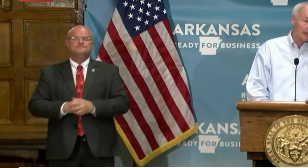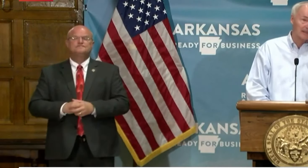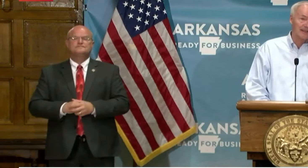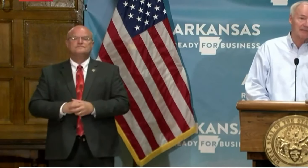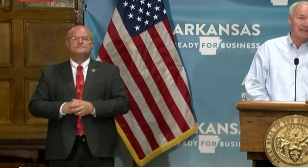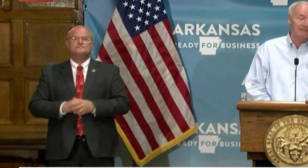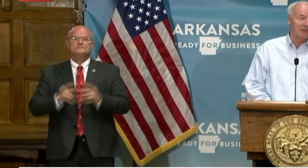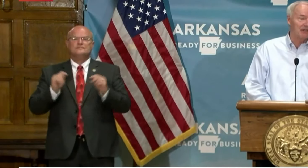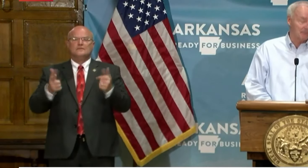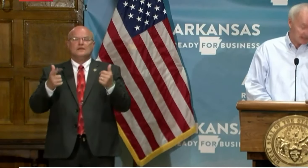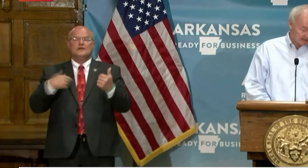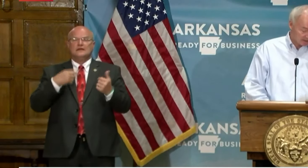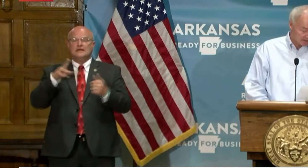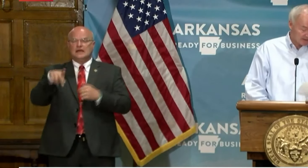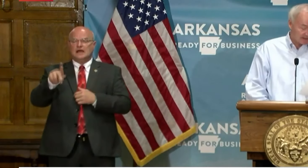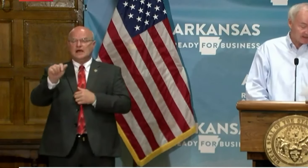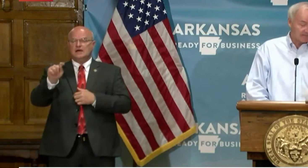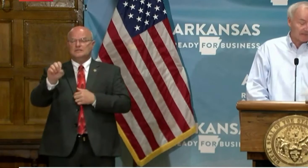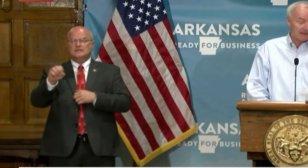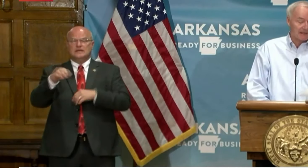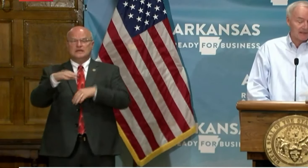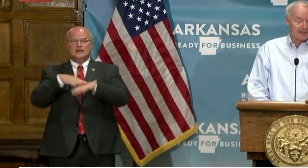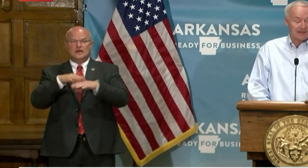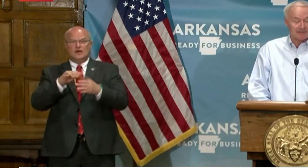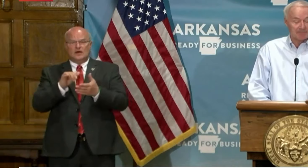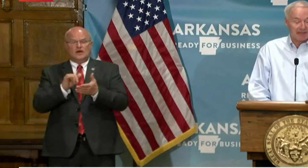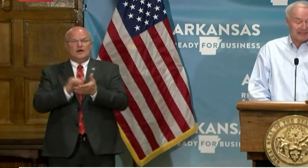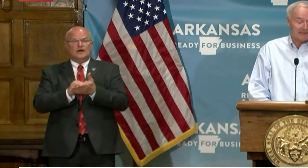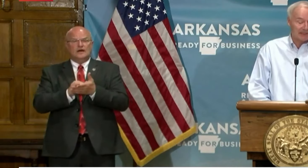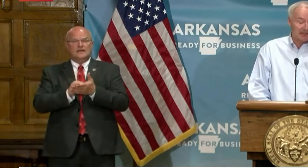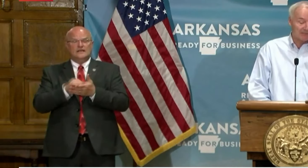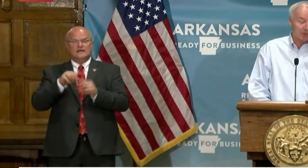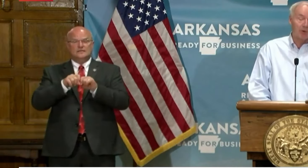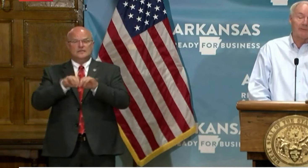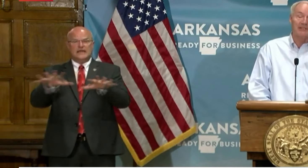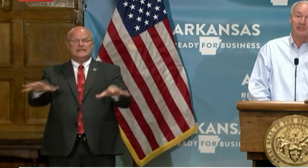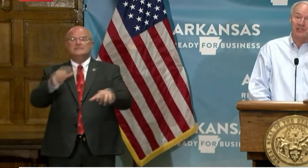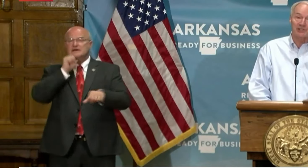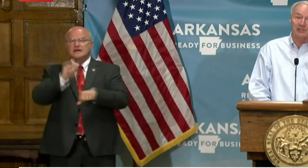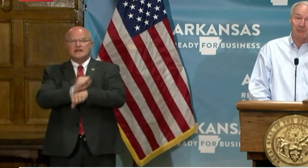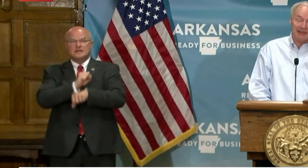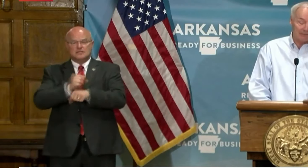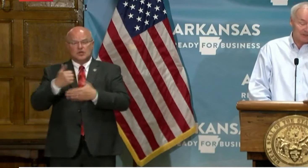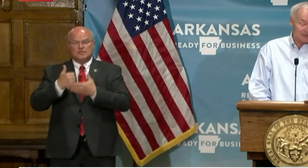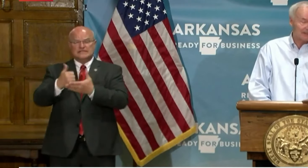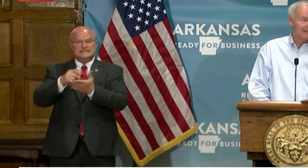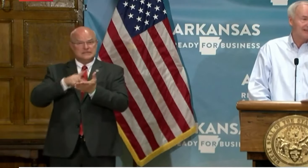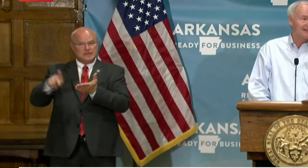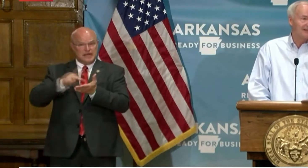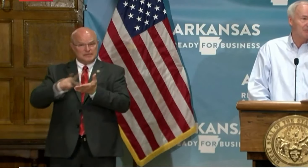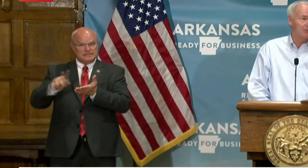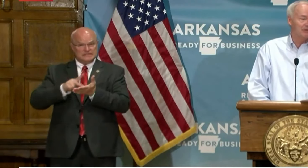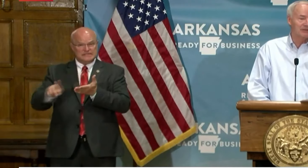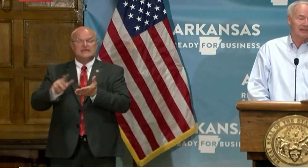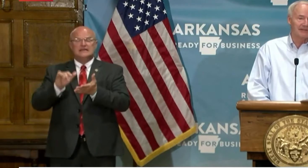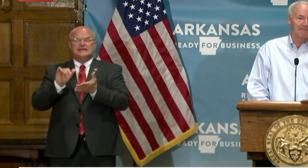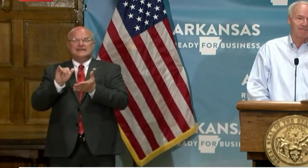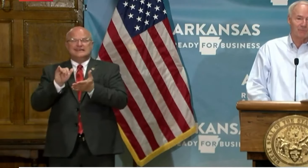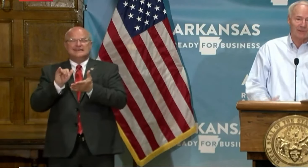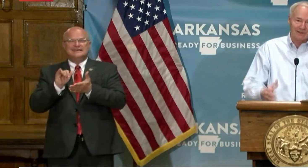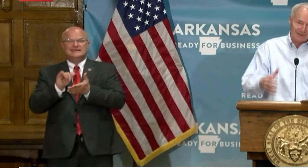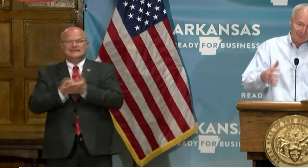then quickly, let me give you an update on the pandemic unemployment assistance payments. That